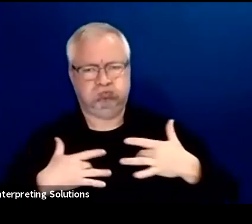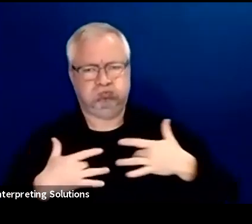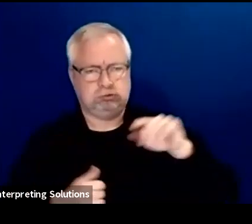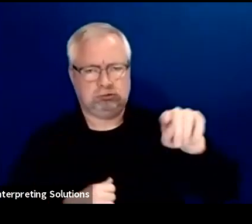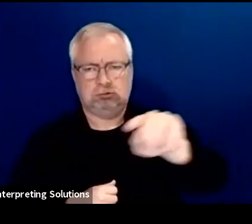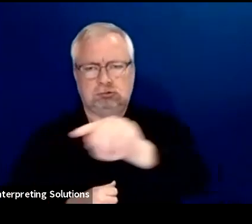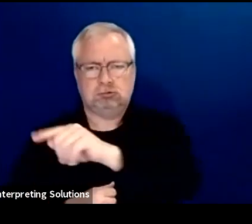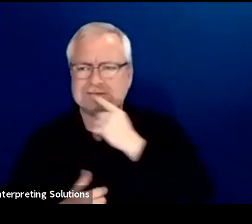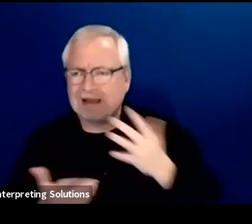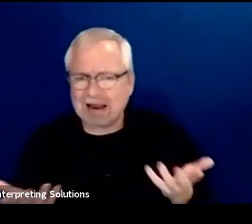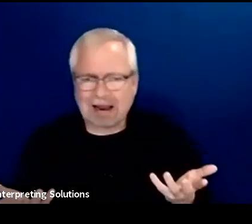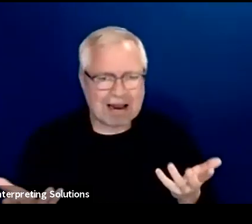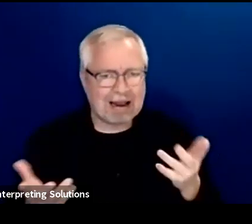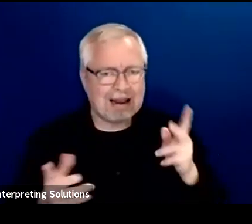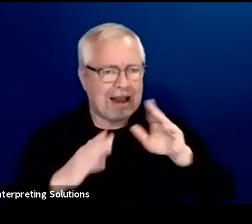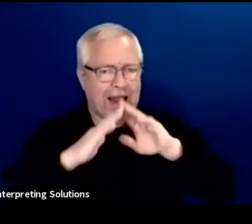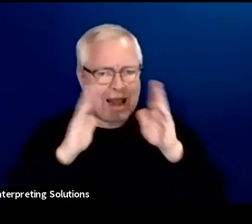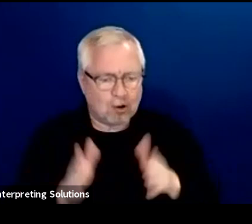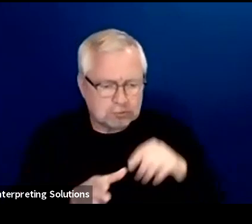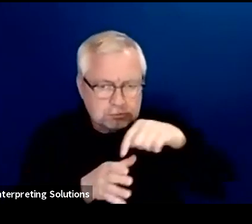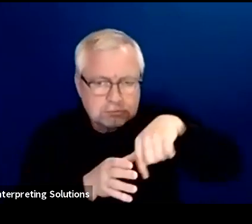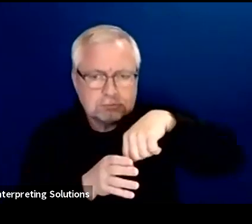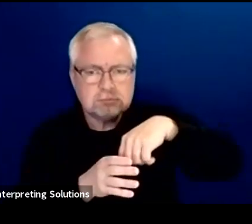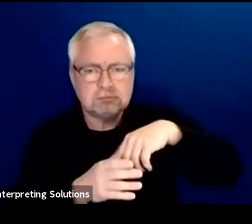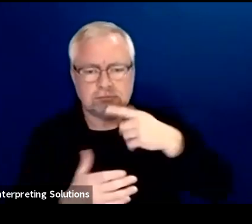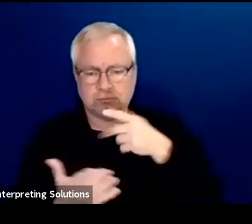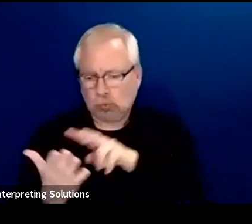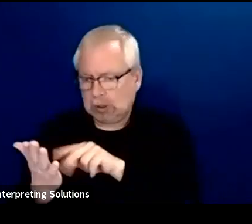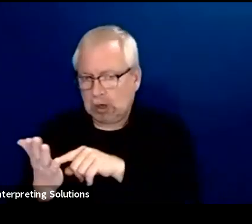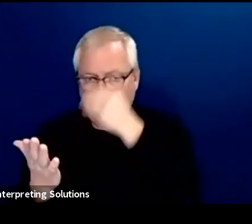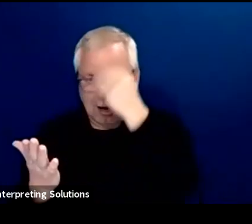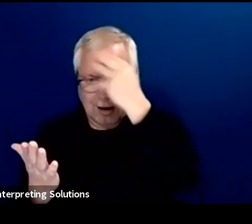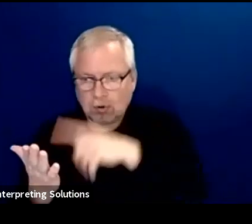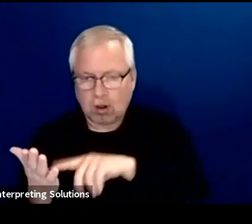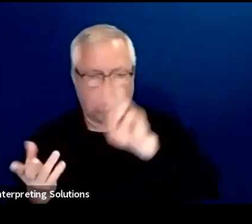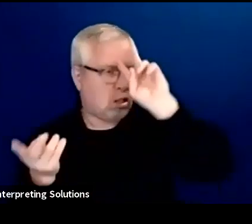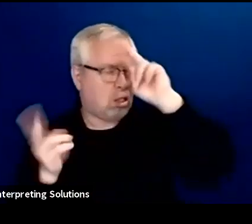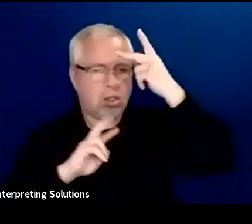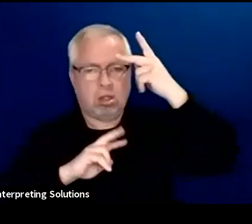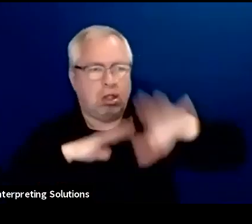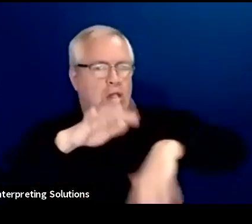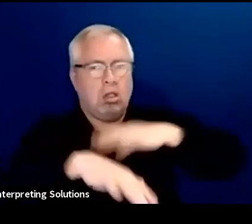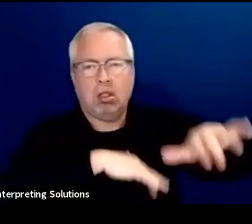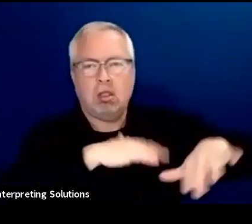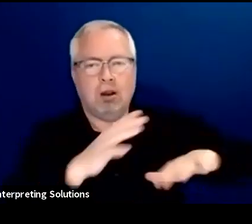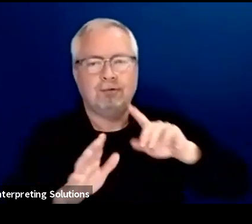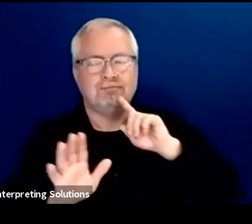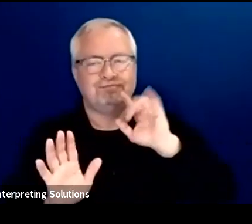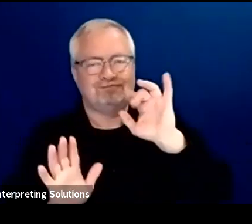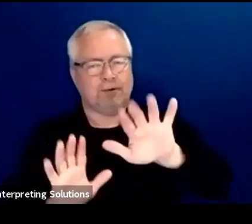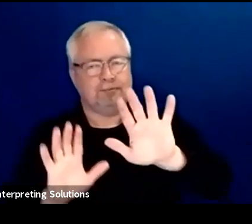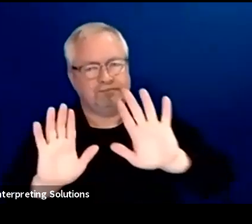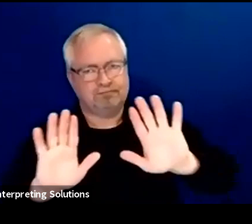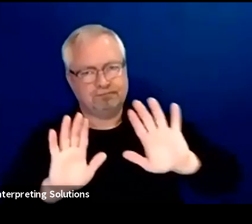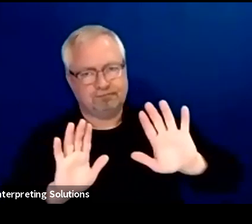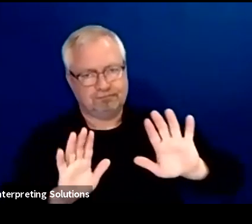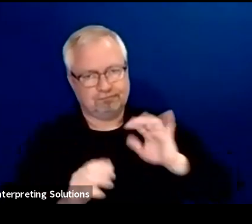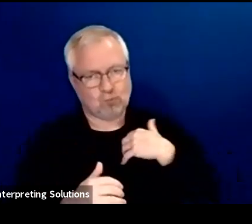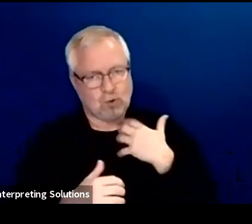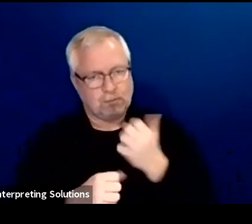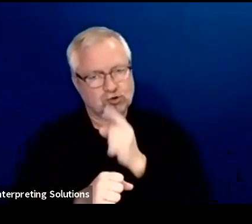are interpreting the information that we are starting to share now about the cases in those facilities. I want to be really clear that having